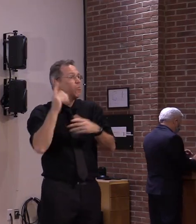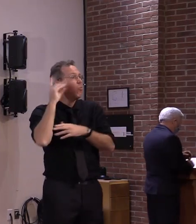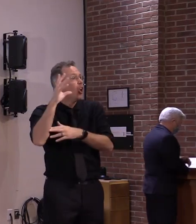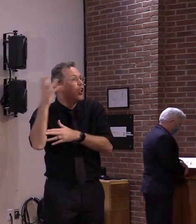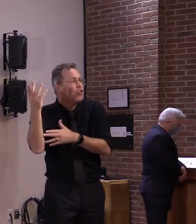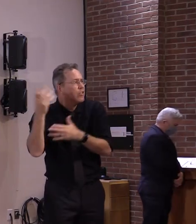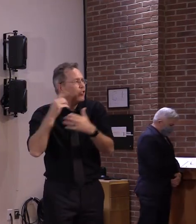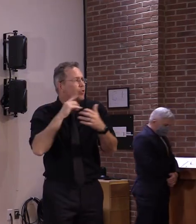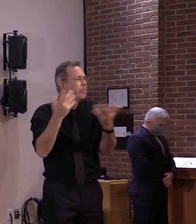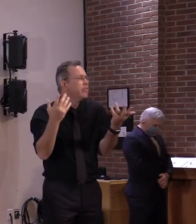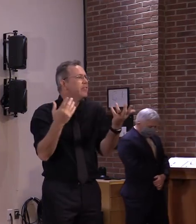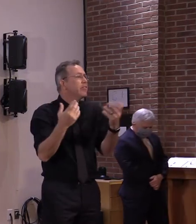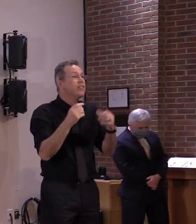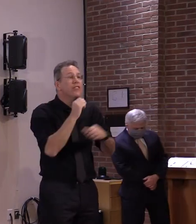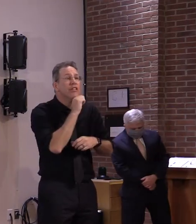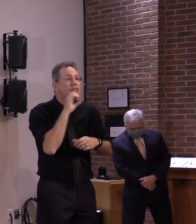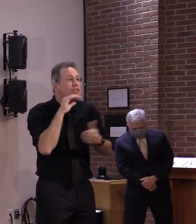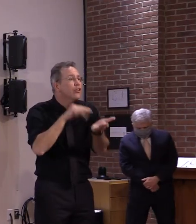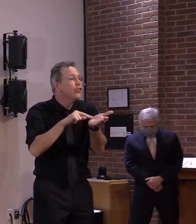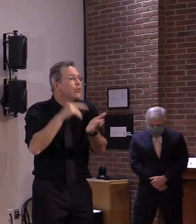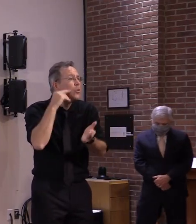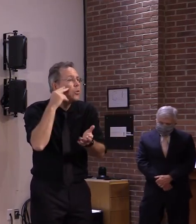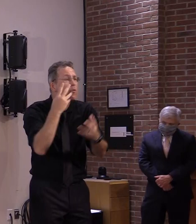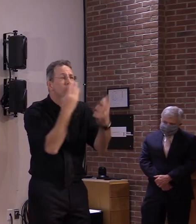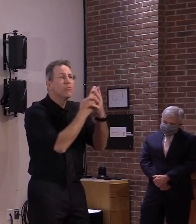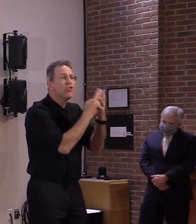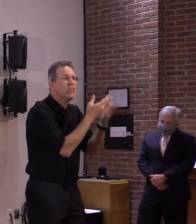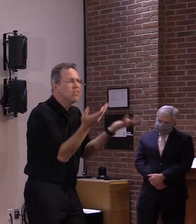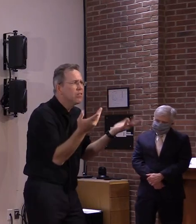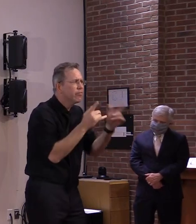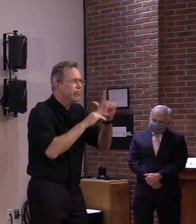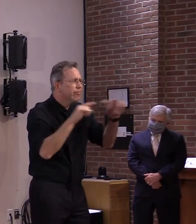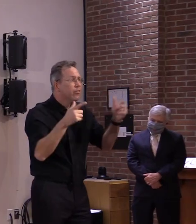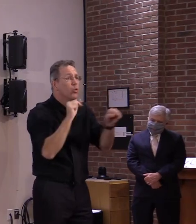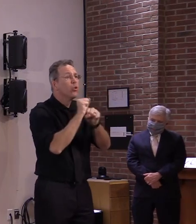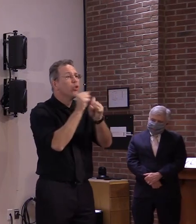care and senior living sector, whether it's across work sites.